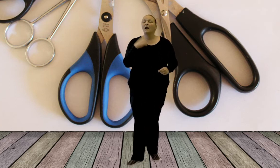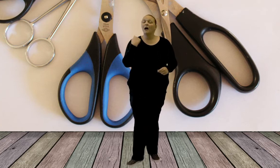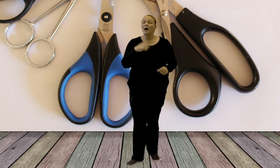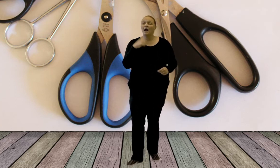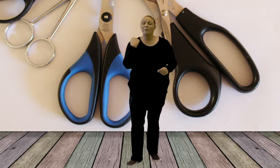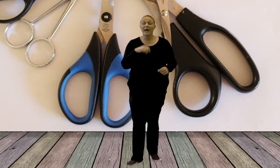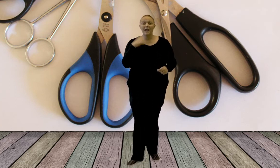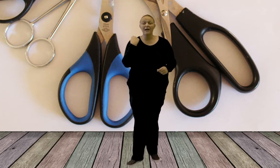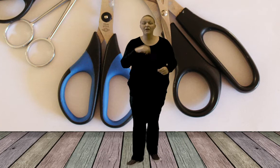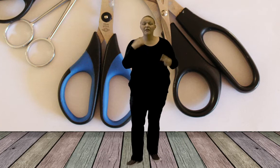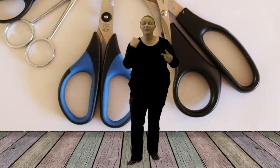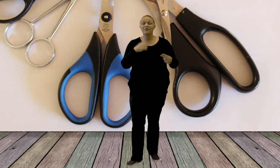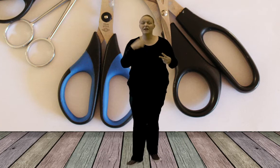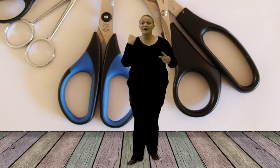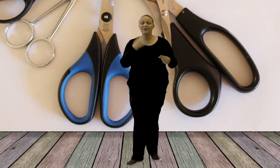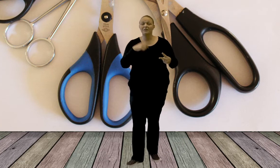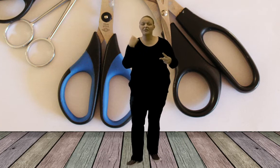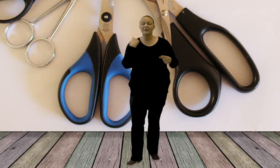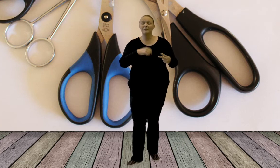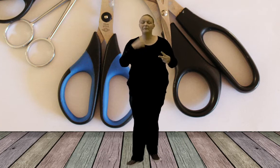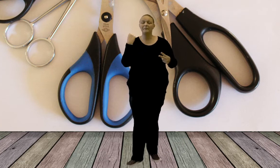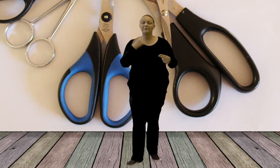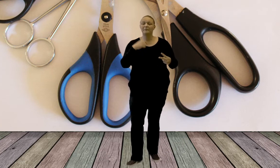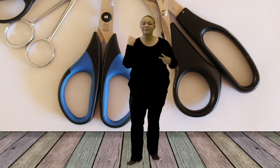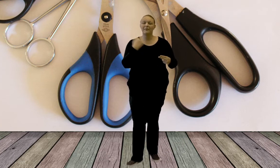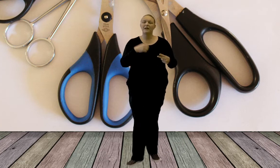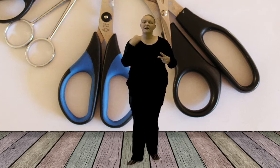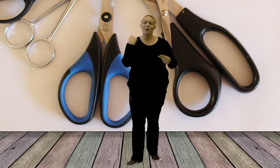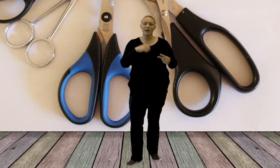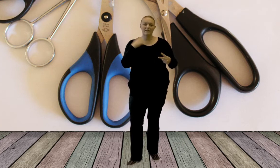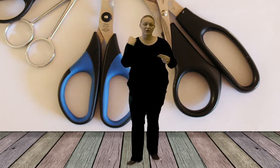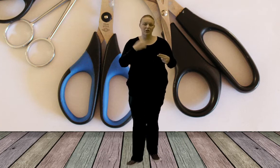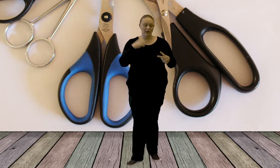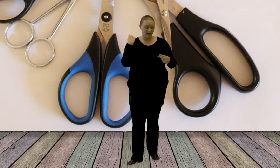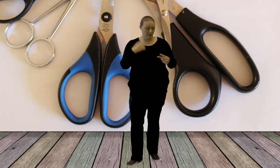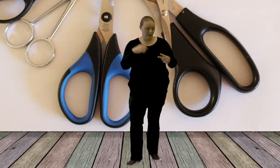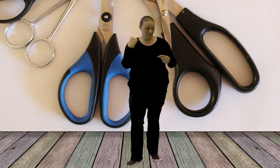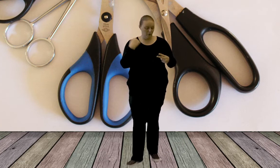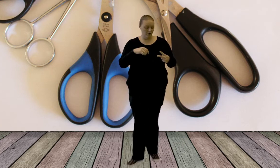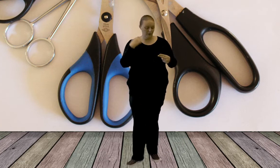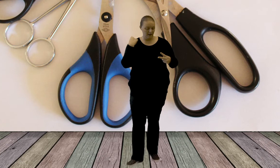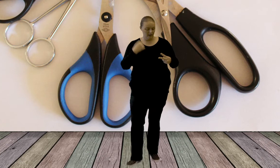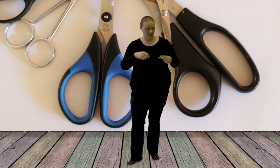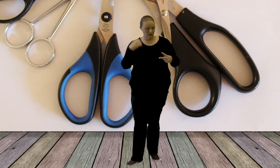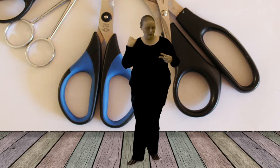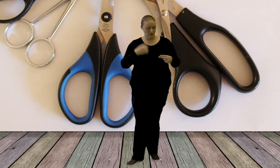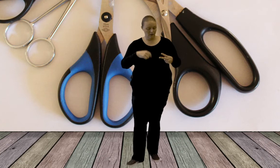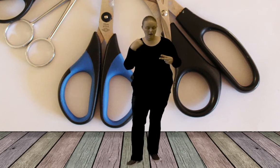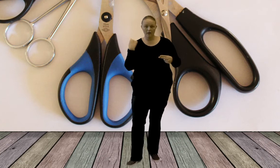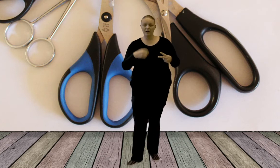a pair of shears. Now, what does it look like from my movement here that a pair